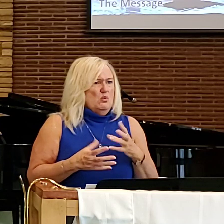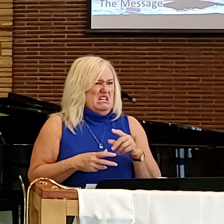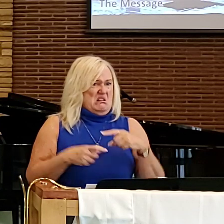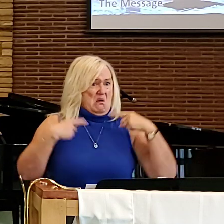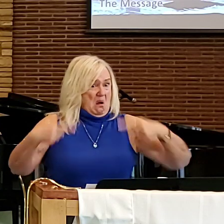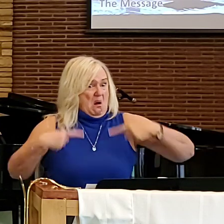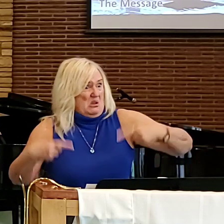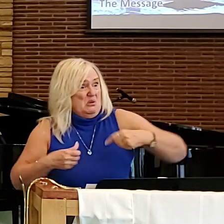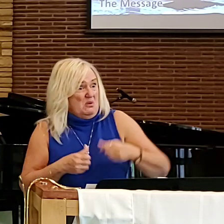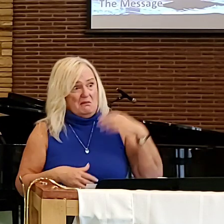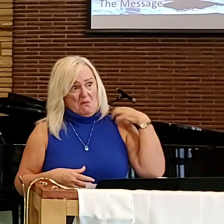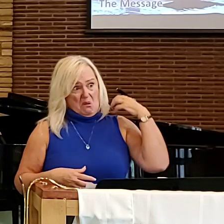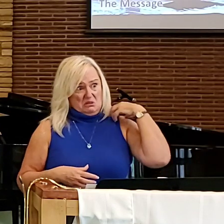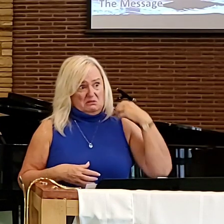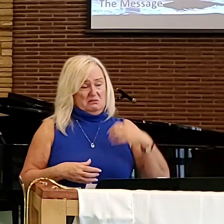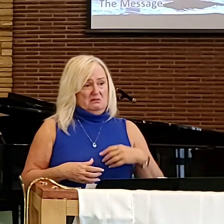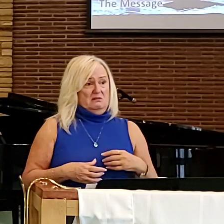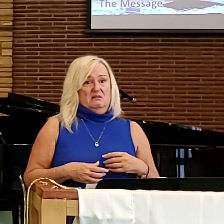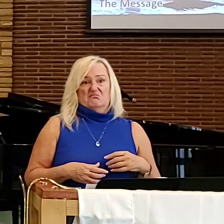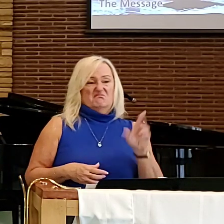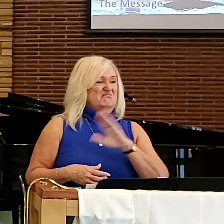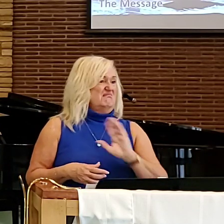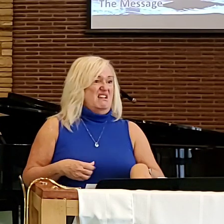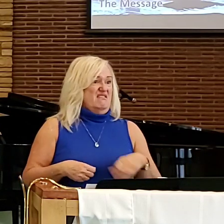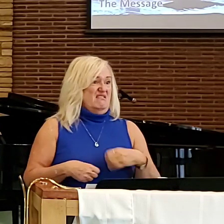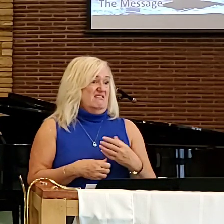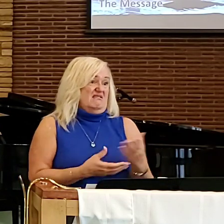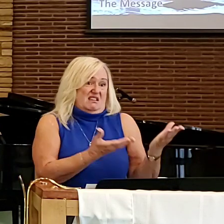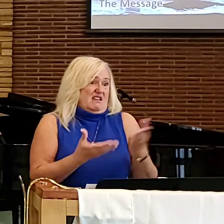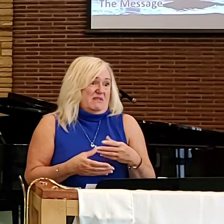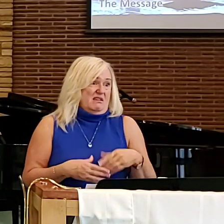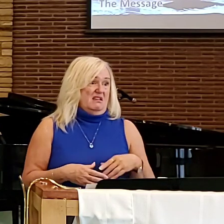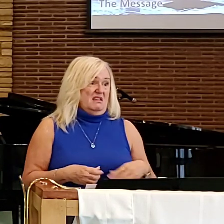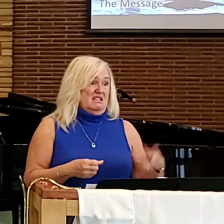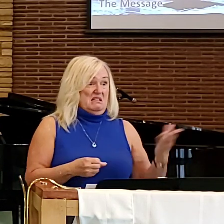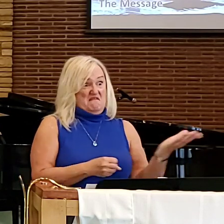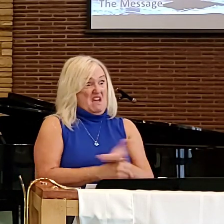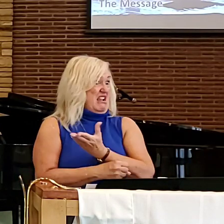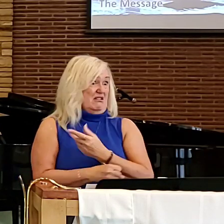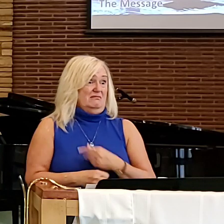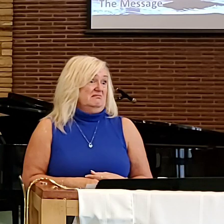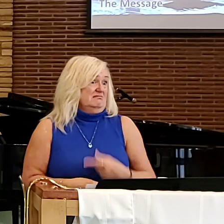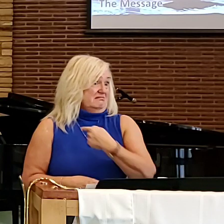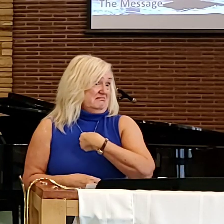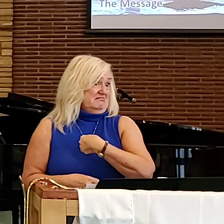man. Never got me anywhere except fired.